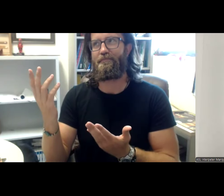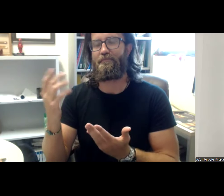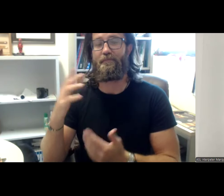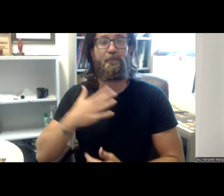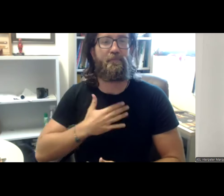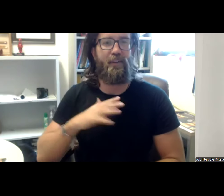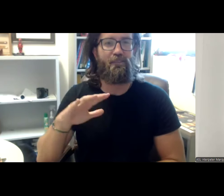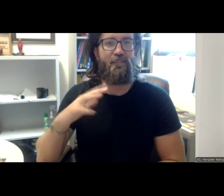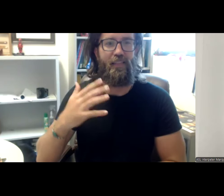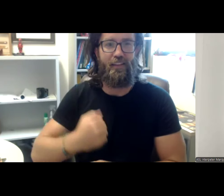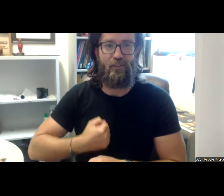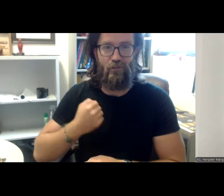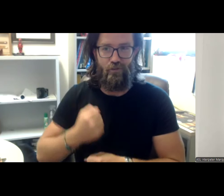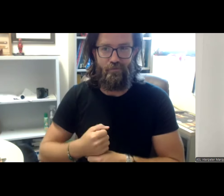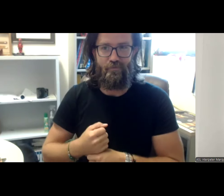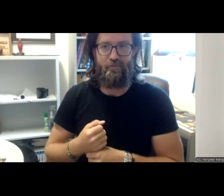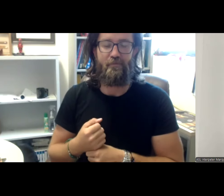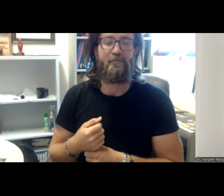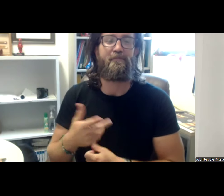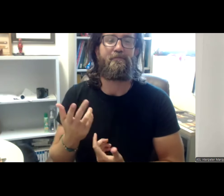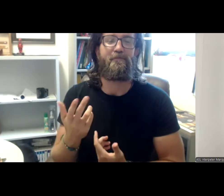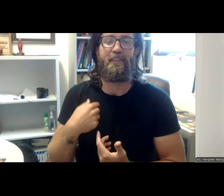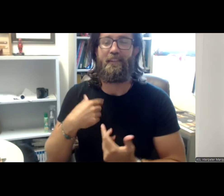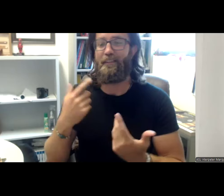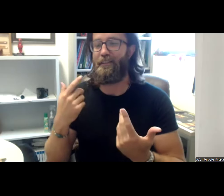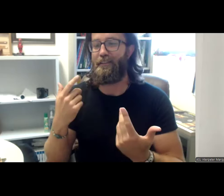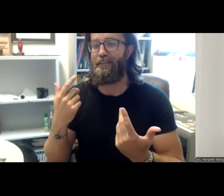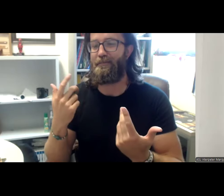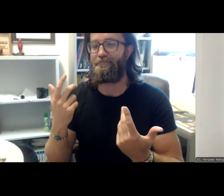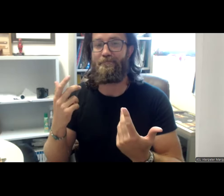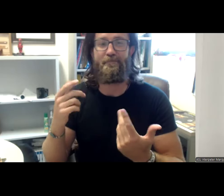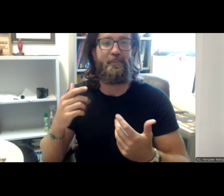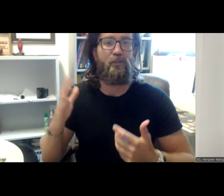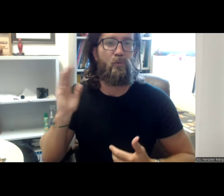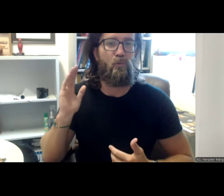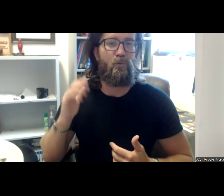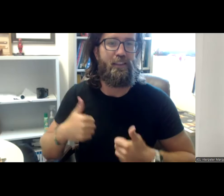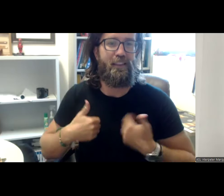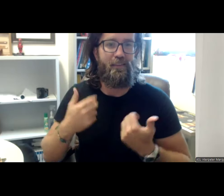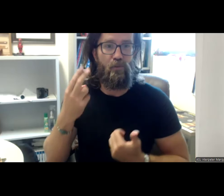here in Palomar, and I've been teaching. This is my 5th year to be teaching here.